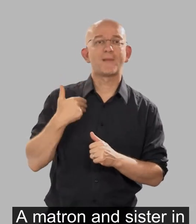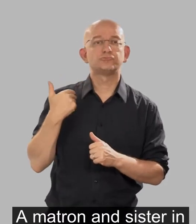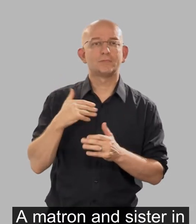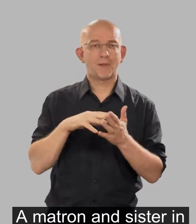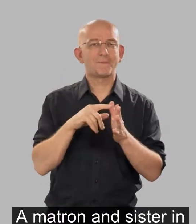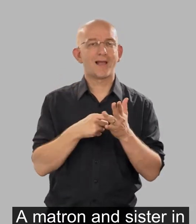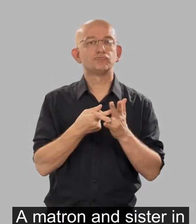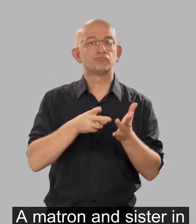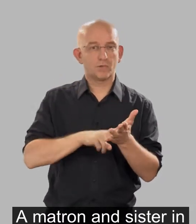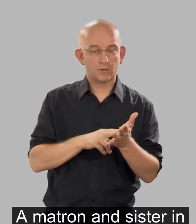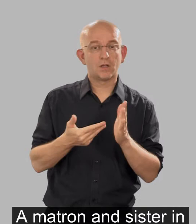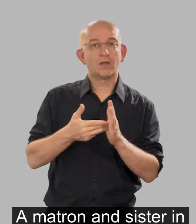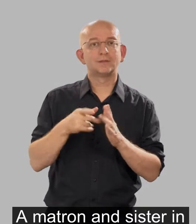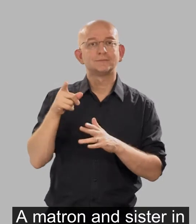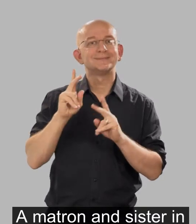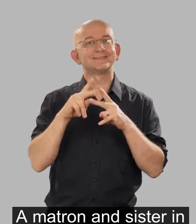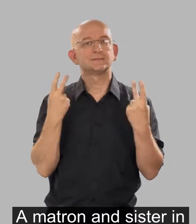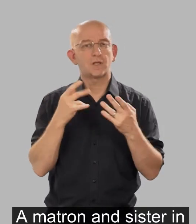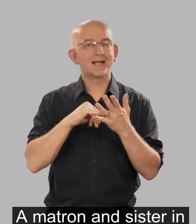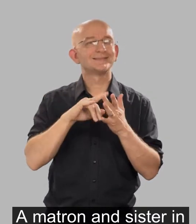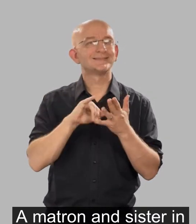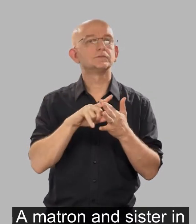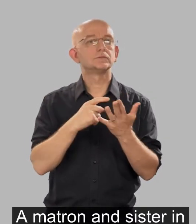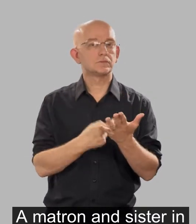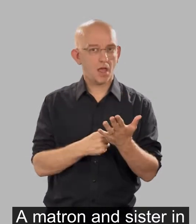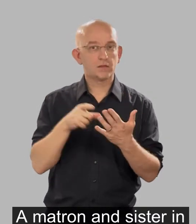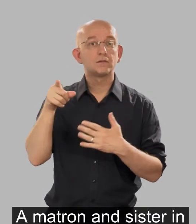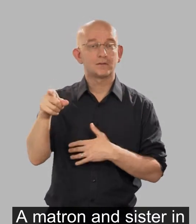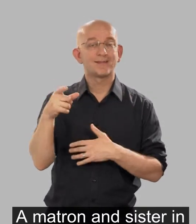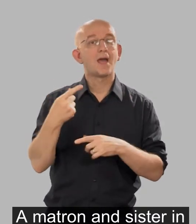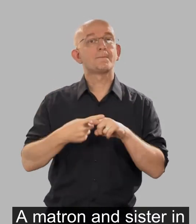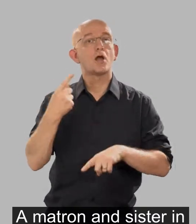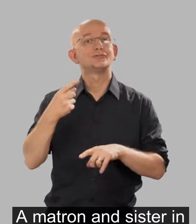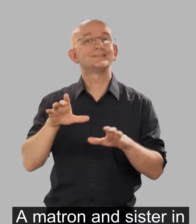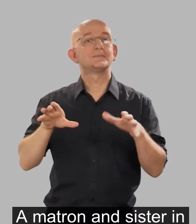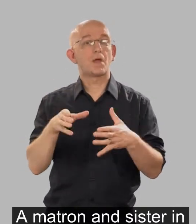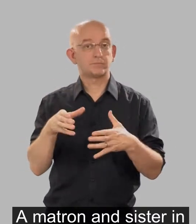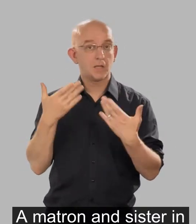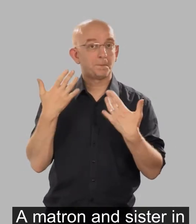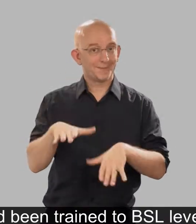A matron and sister in the emergency department had been trained to BSL Level